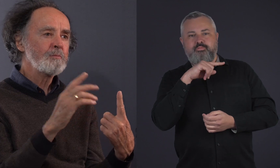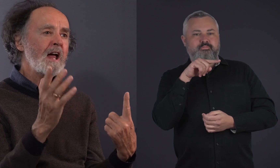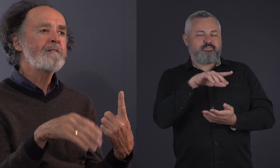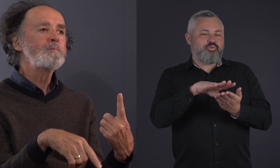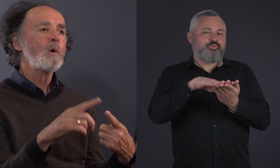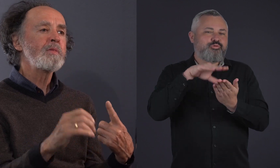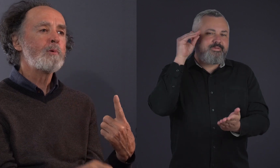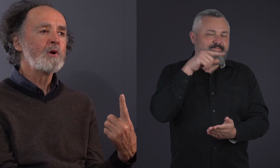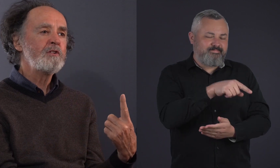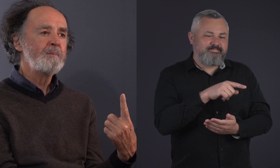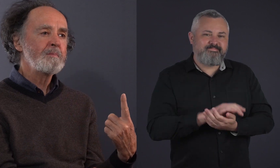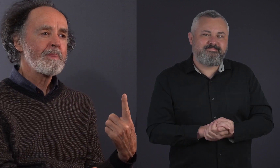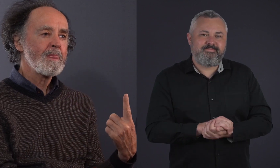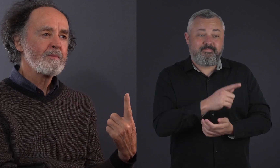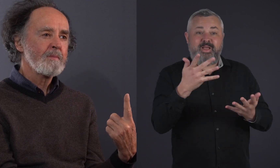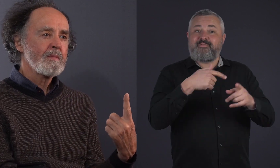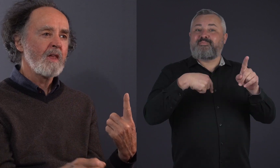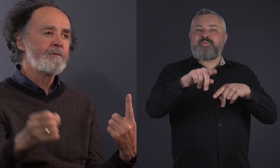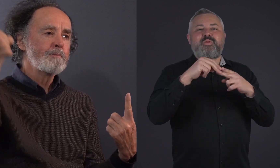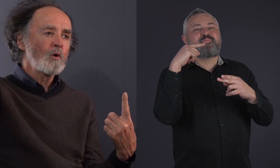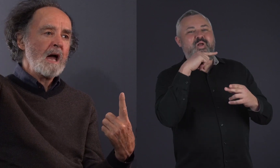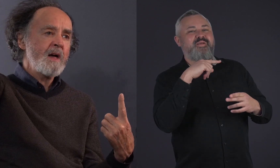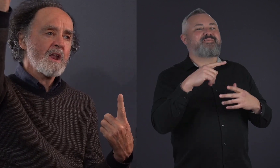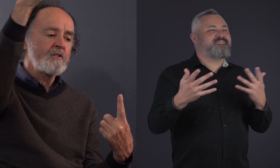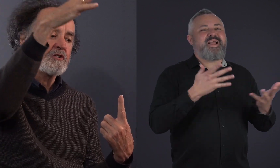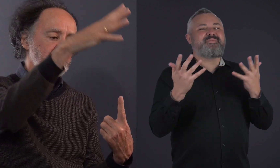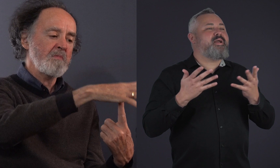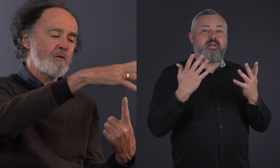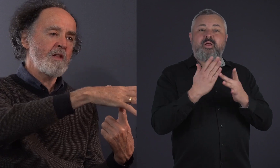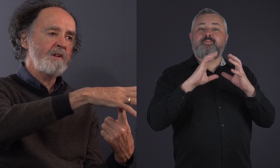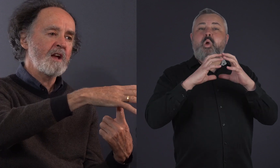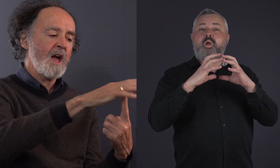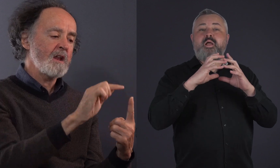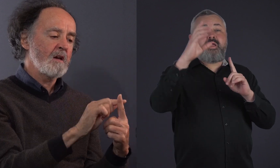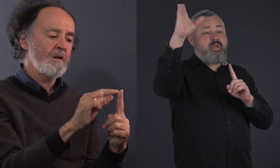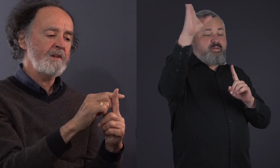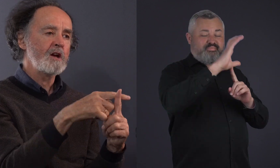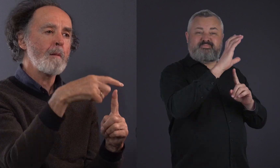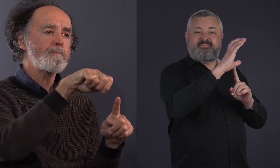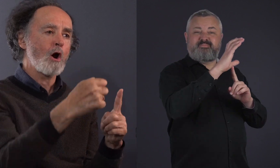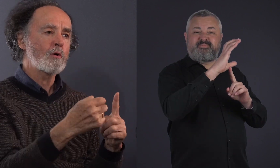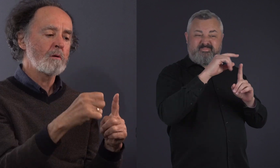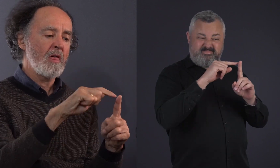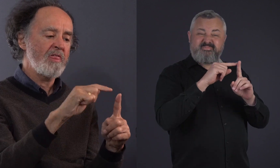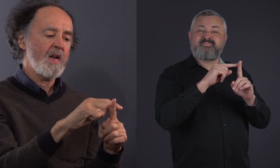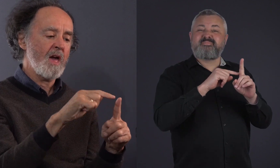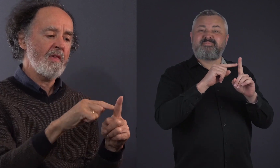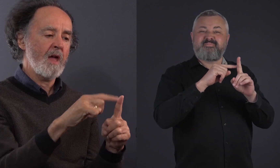playing football with the boys, and the football came down and just hit her on the finger, and her finger broke there and there. It was